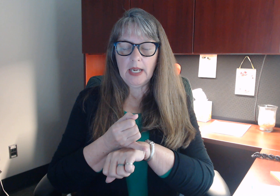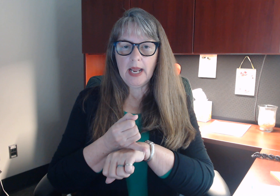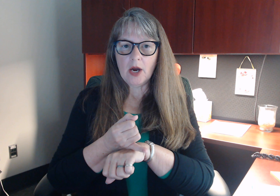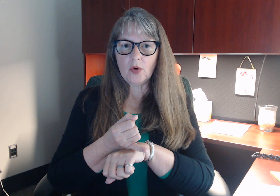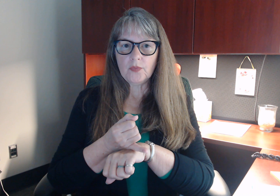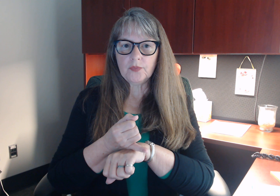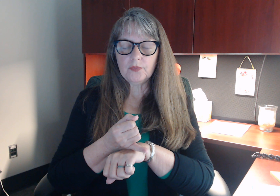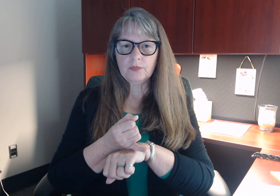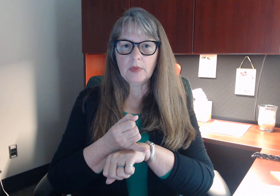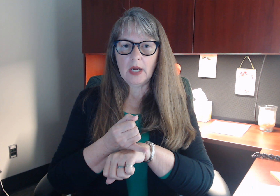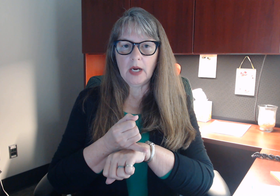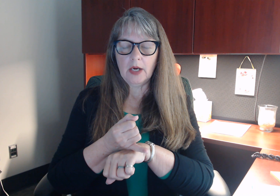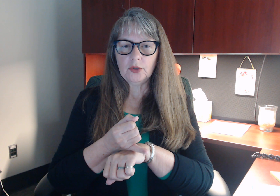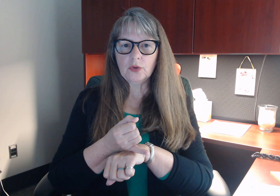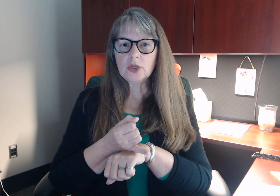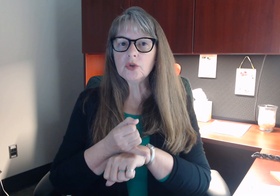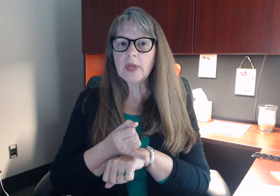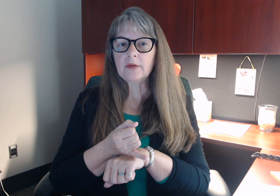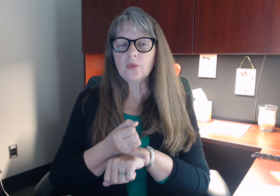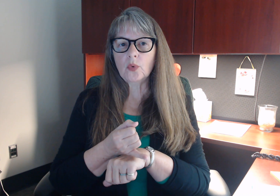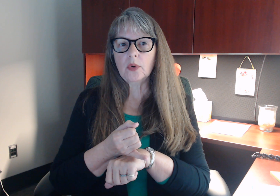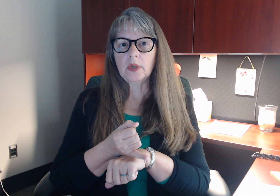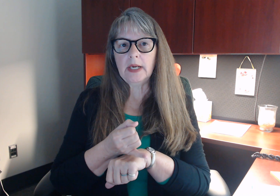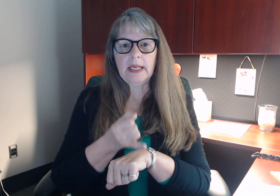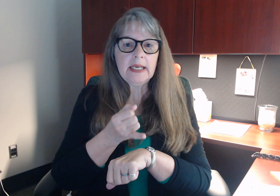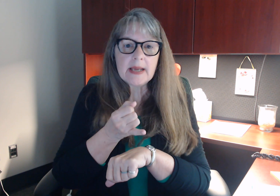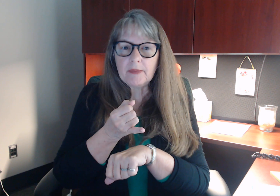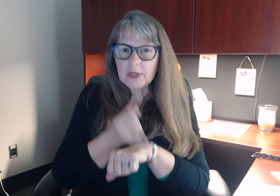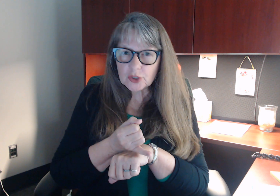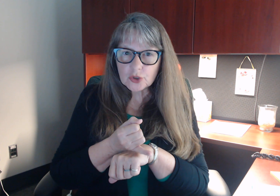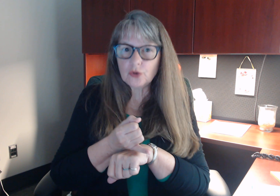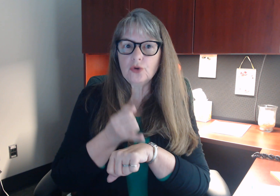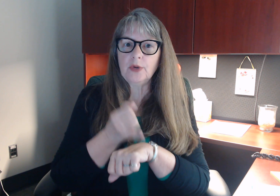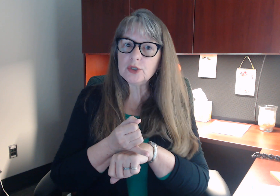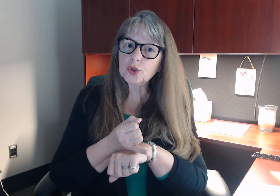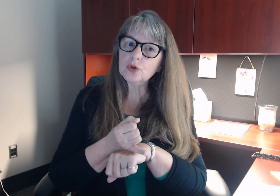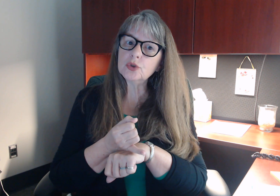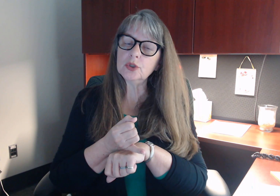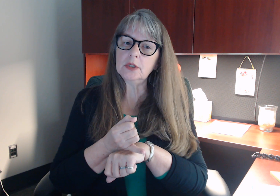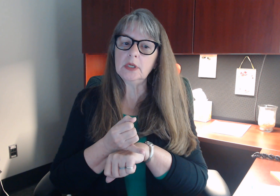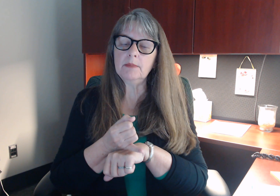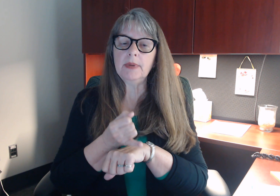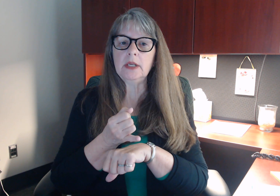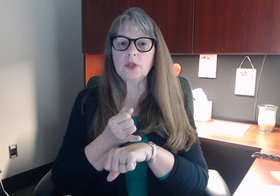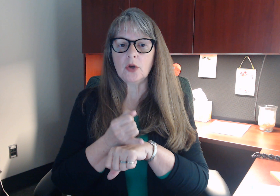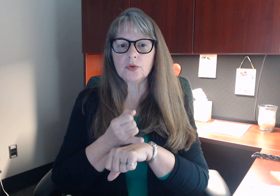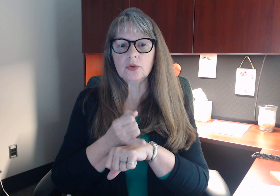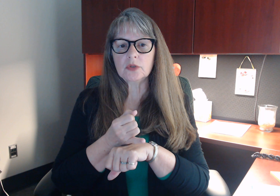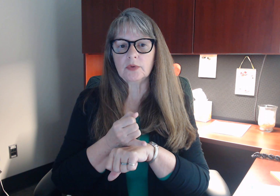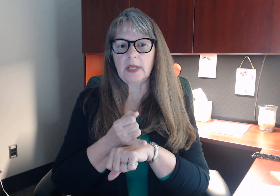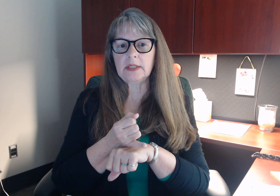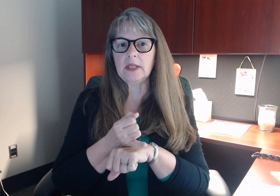Now, you can do that for any type of institution or institution, but it's also used for like the deaf